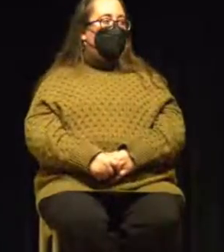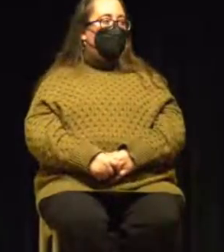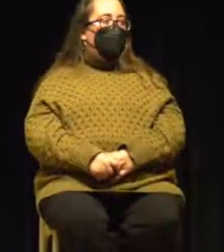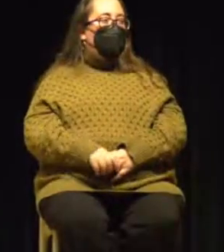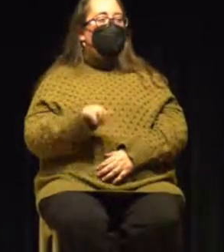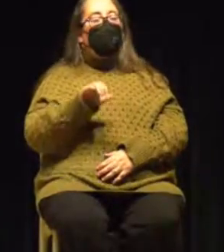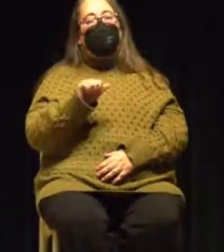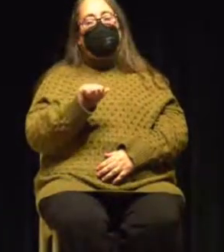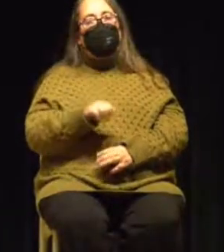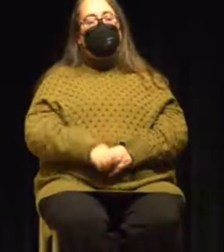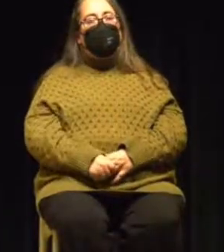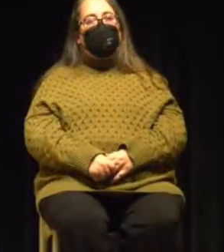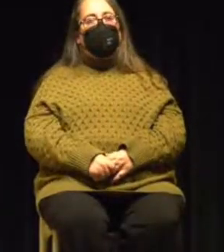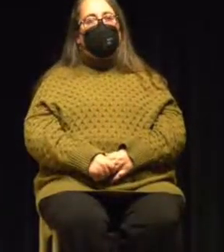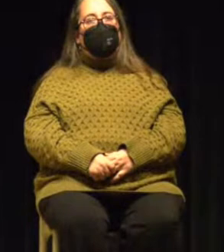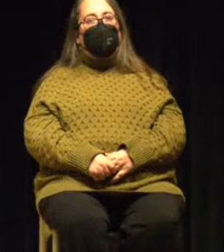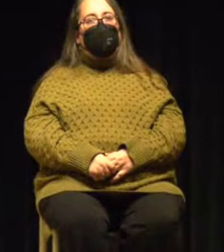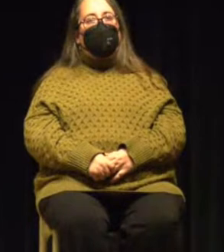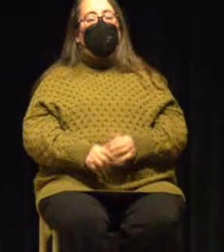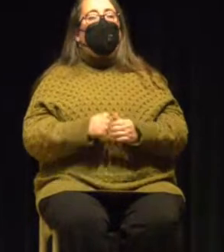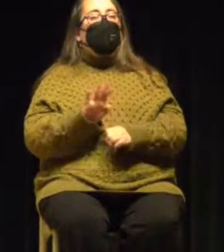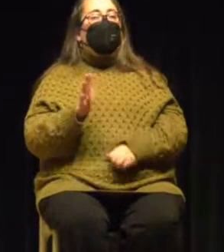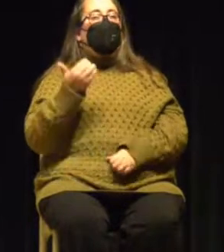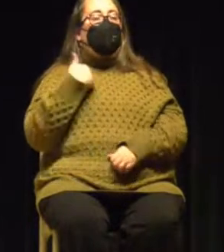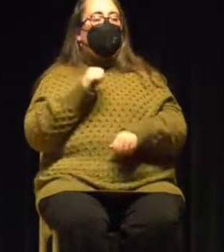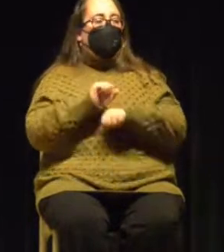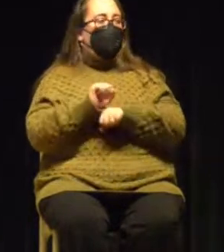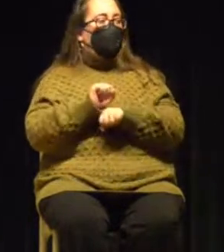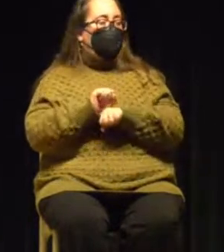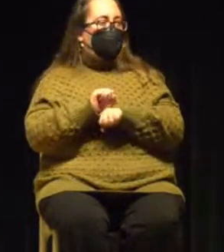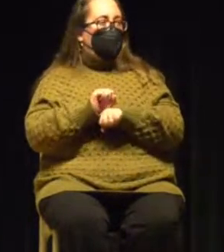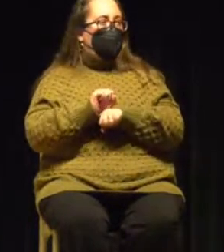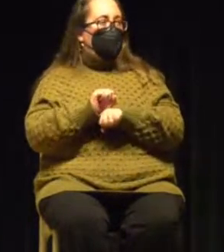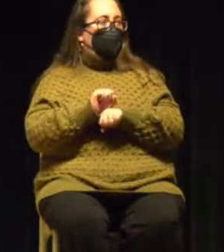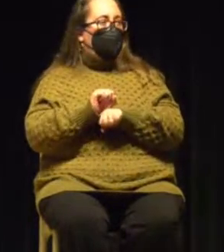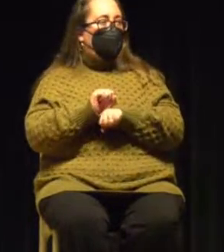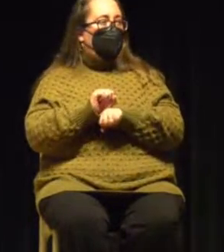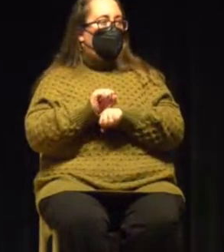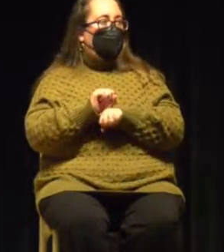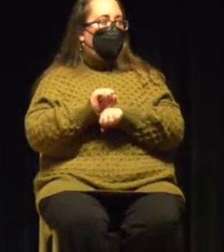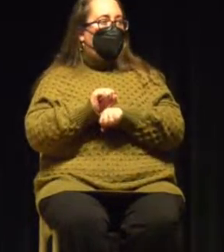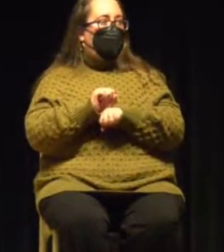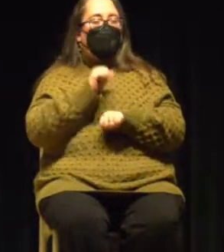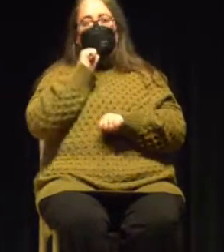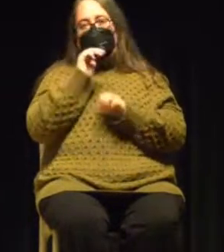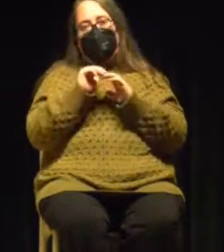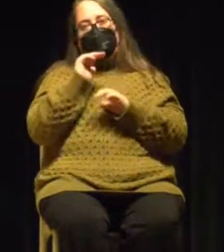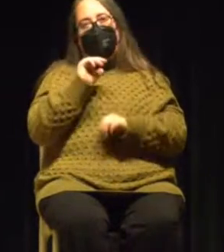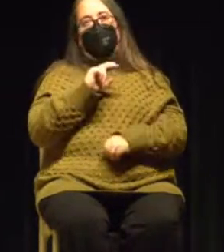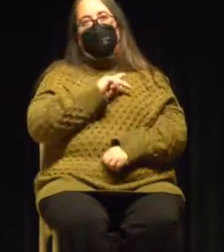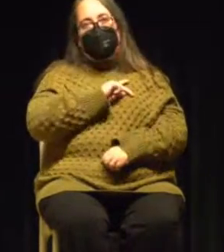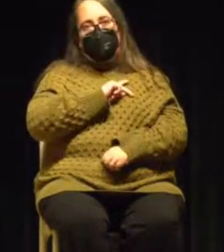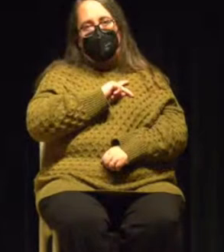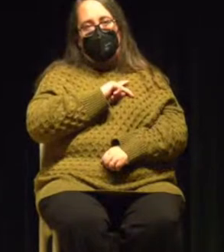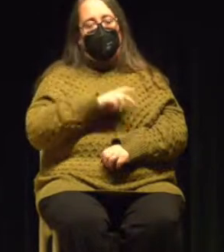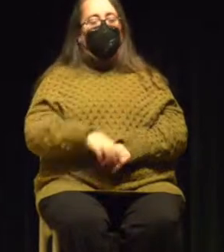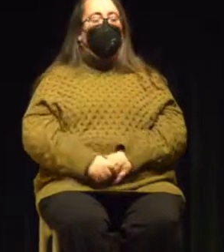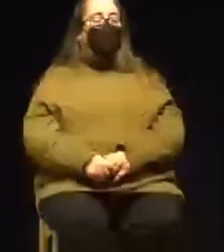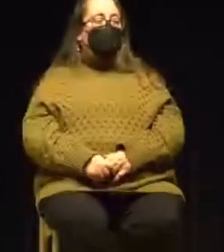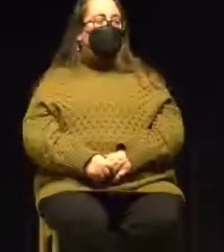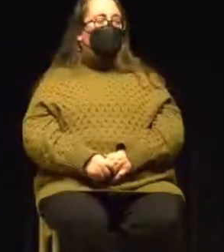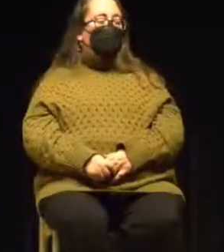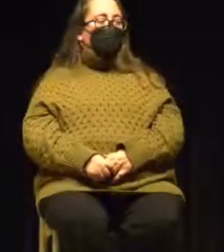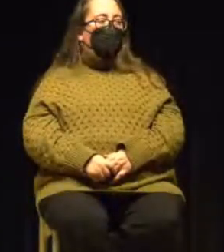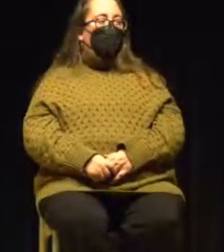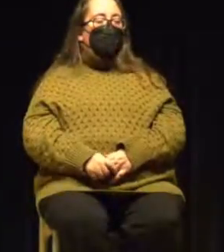Rabia, I was just wondering, most of your past work has not been so personal, and this